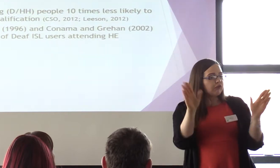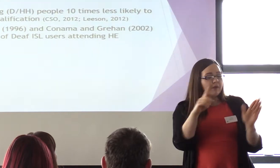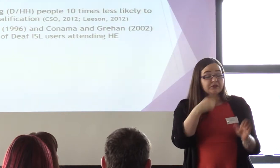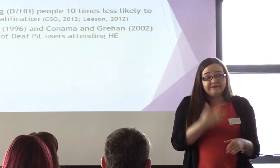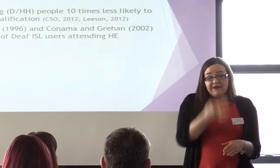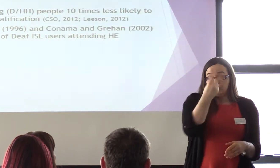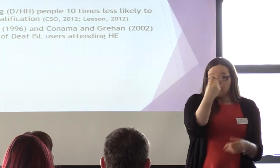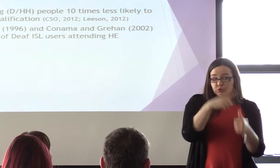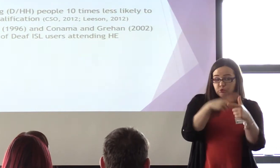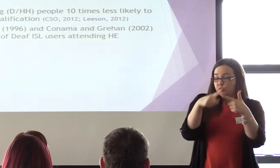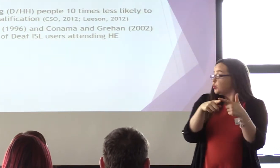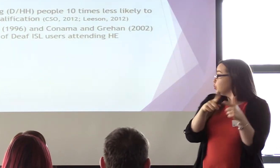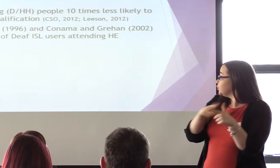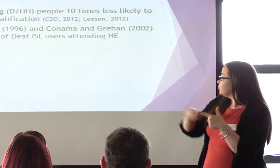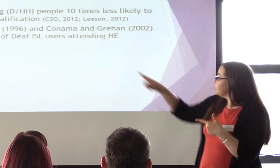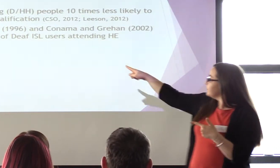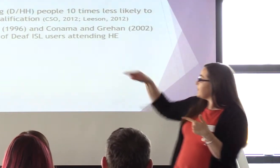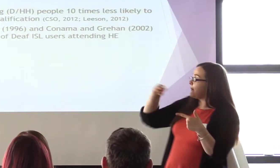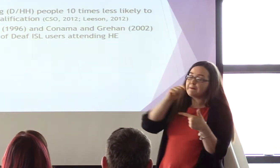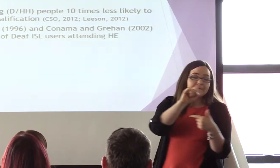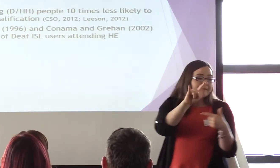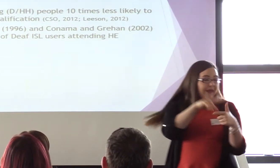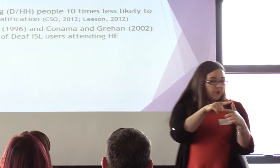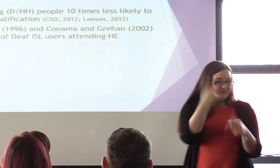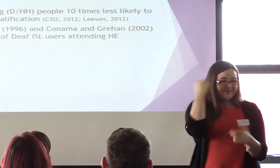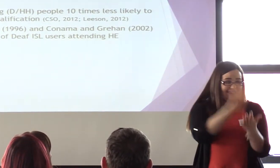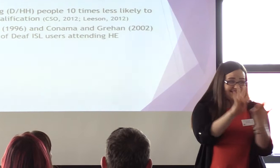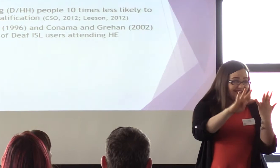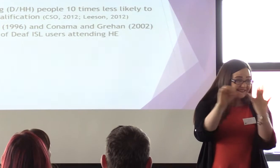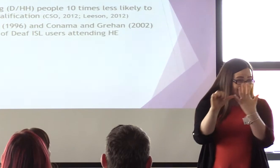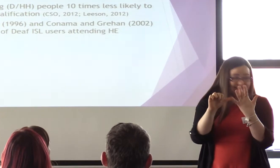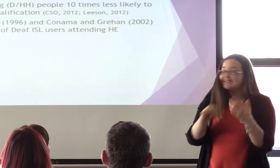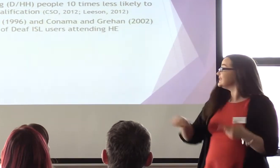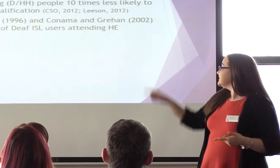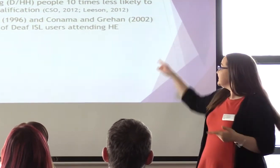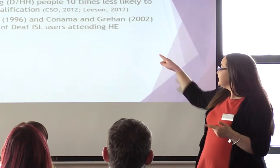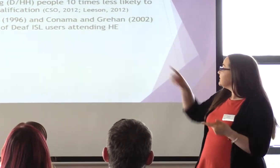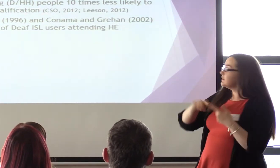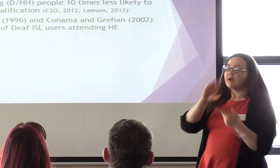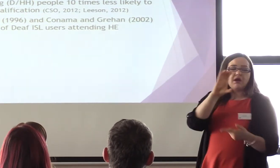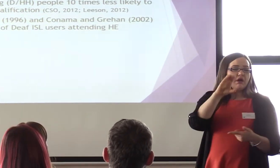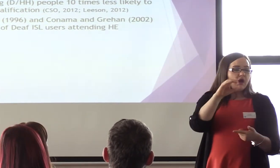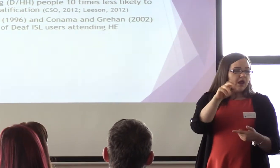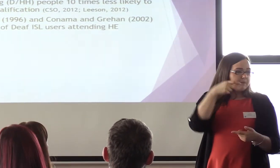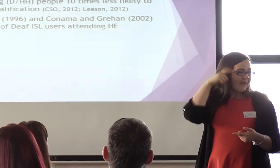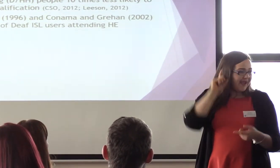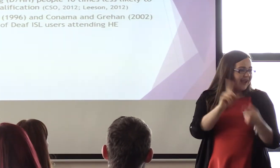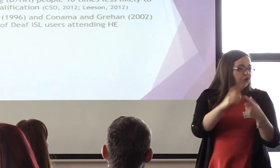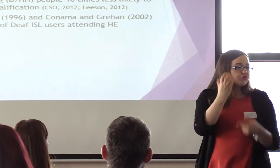in education, but I did find two pieces of research. One from Pat Matthews back in 1996, and then another